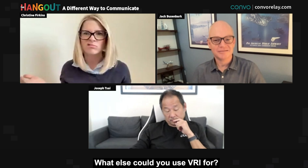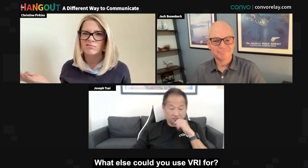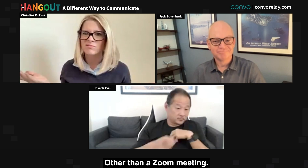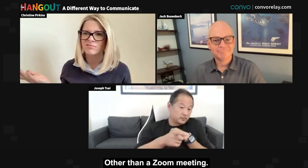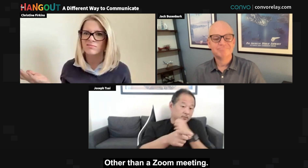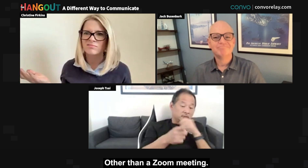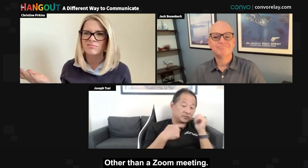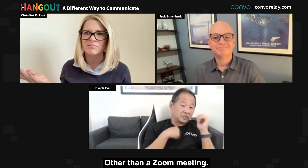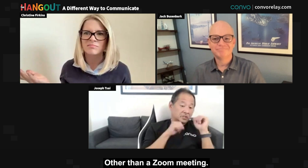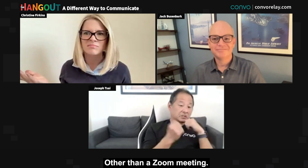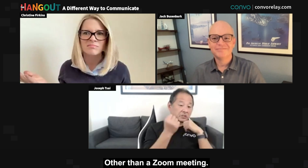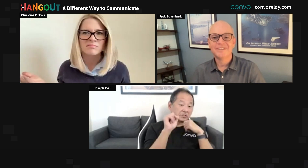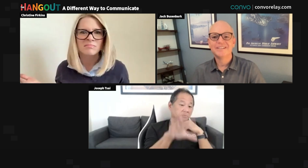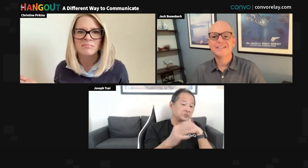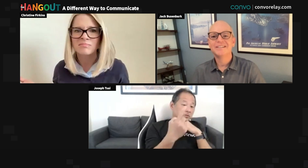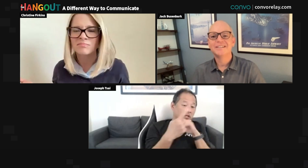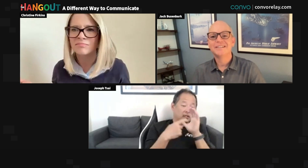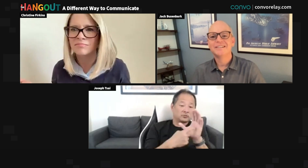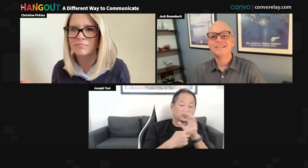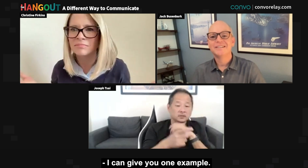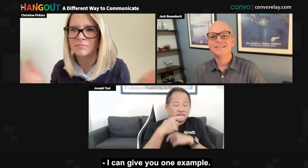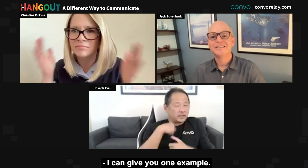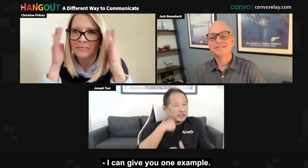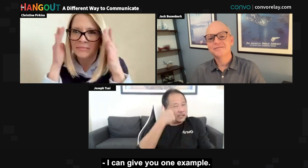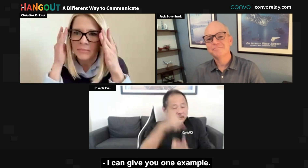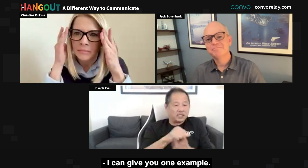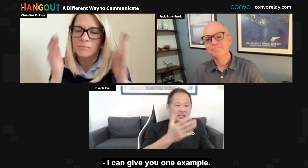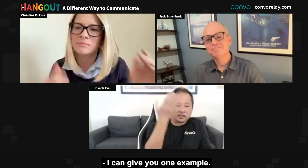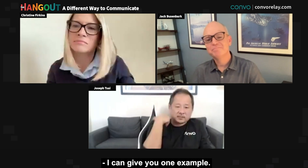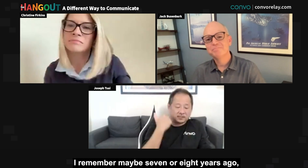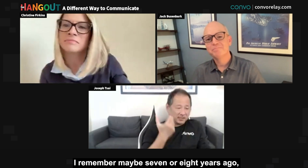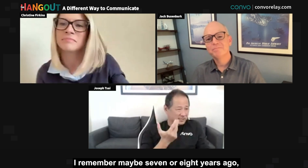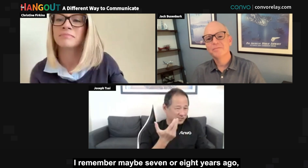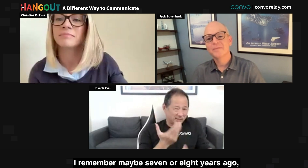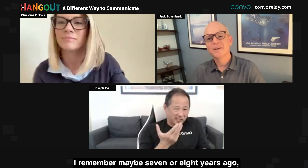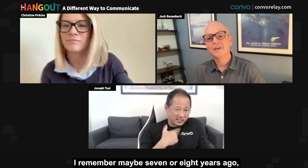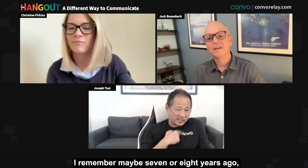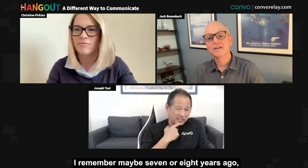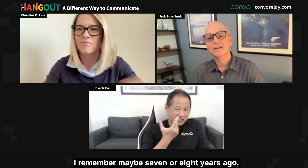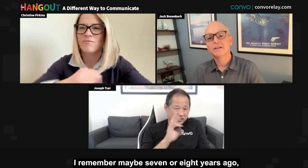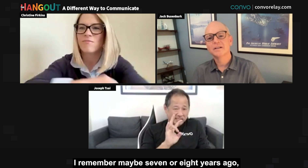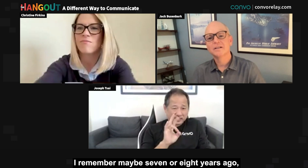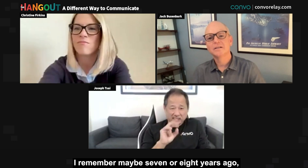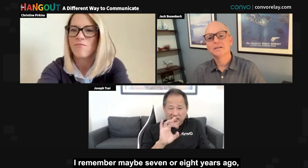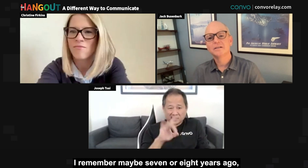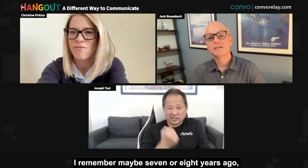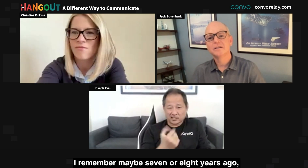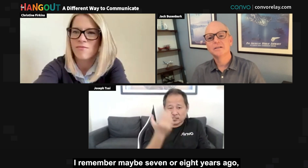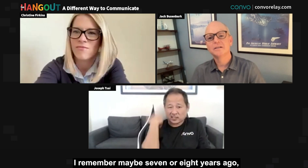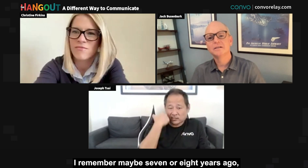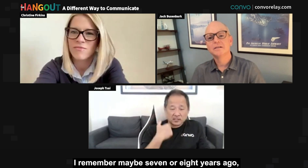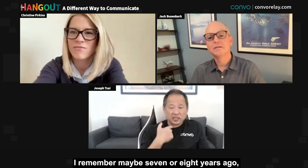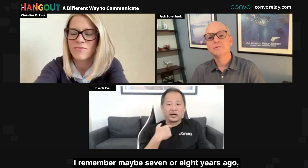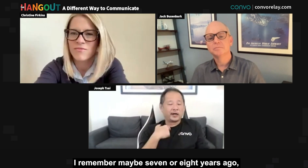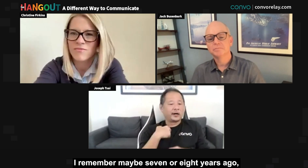mean, other than a Zoom meeting? I can give you one example. I remember maybe 7 or 8 years